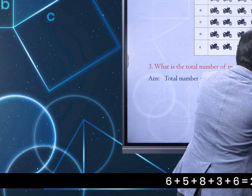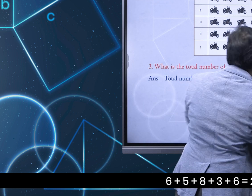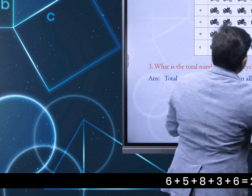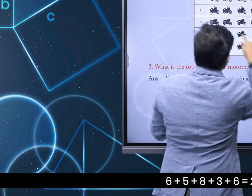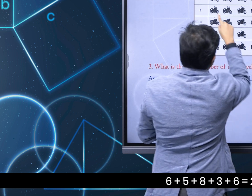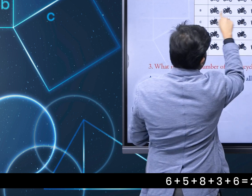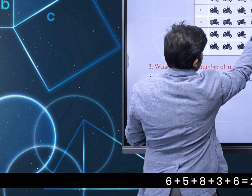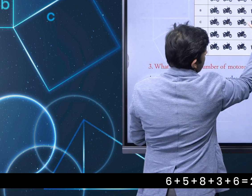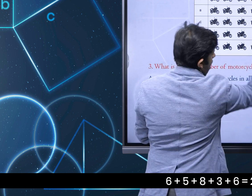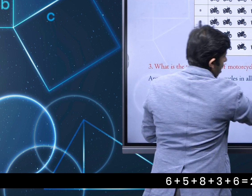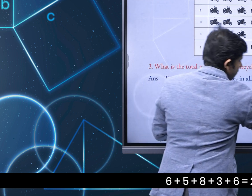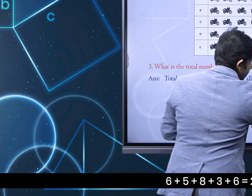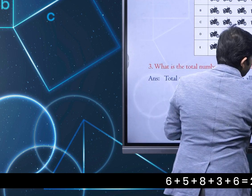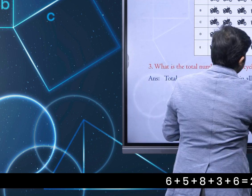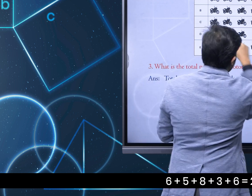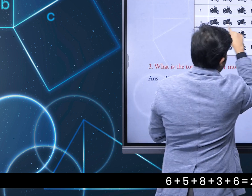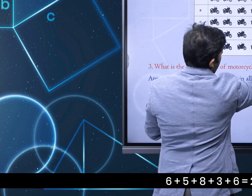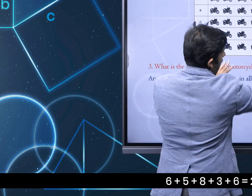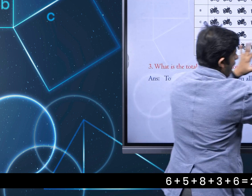plus 6 equals to 28.